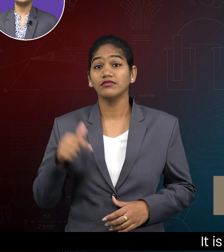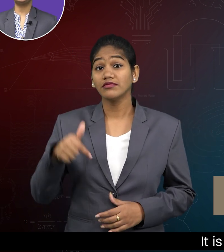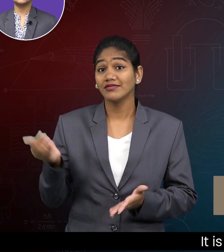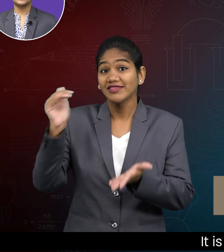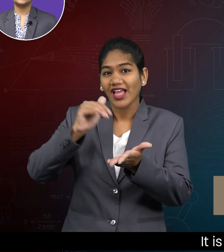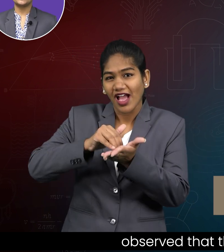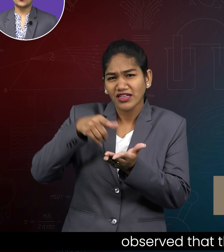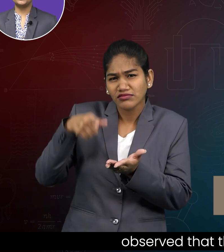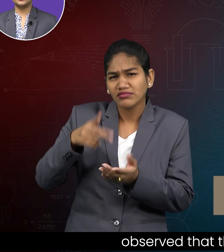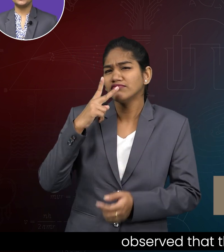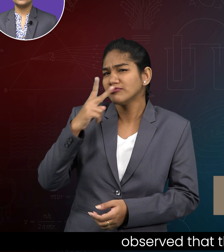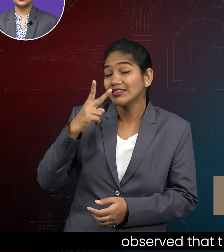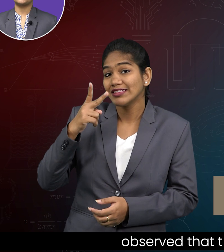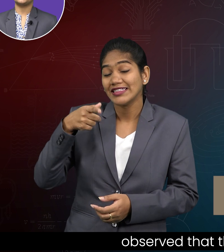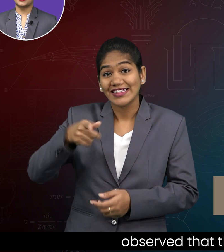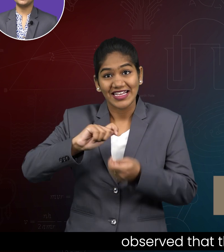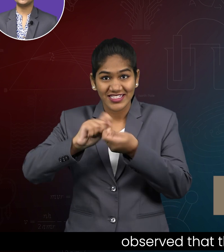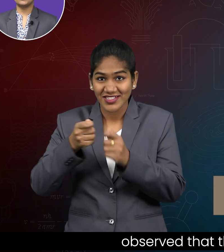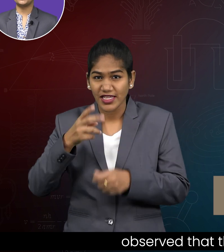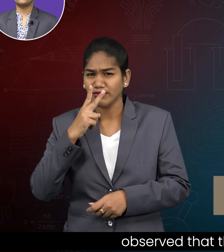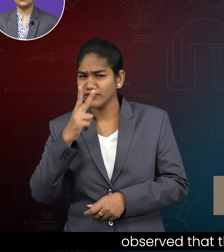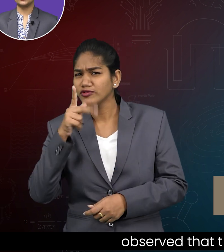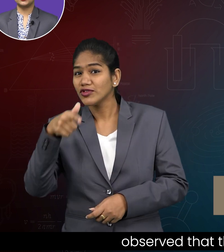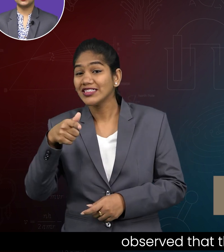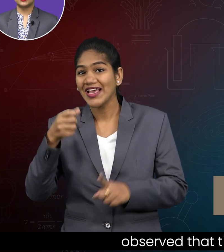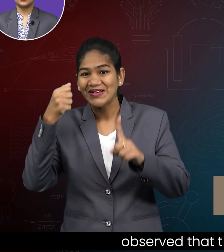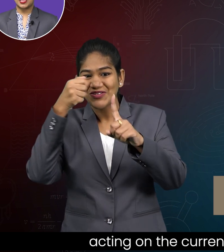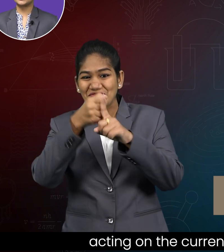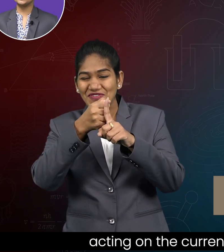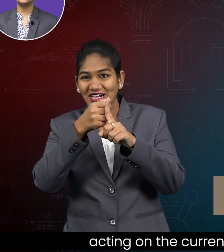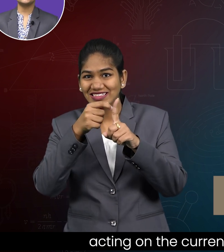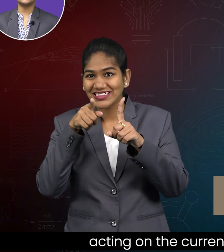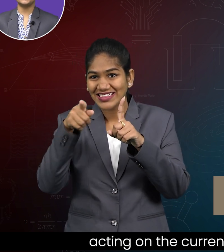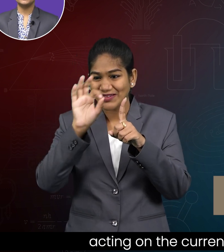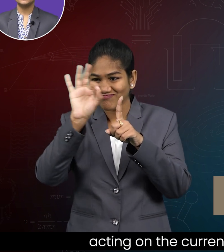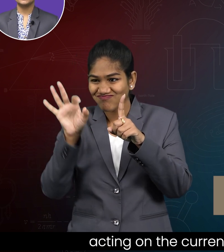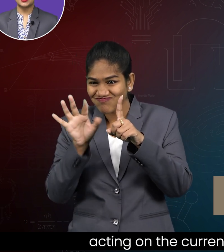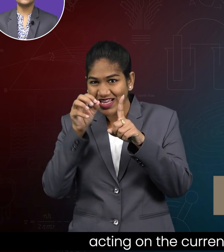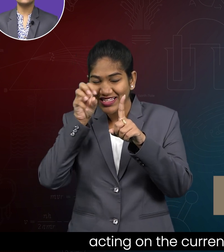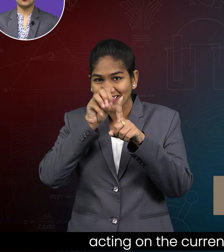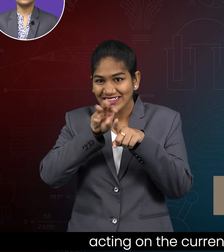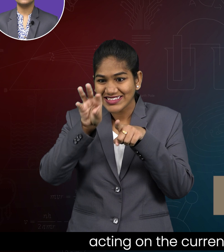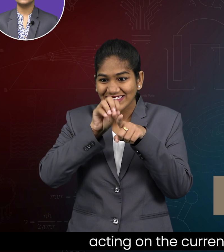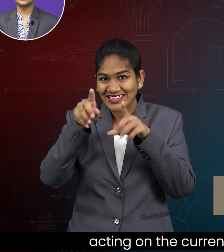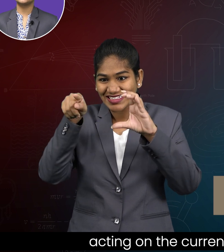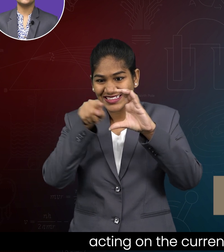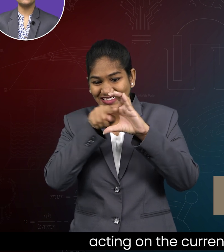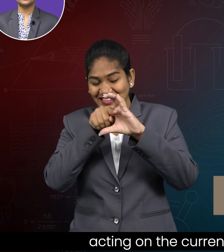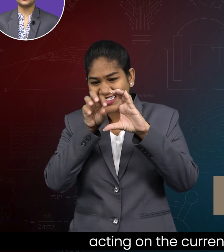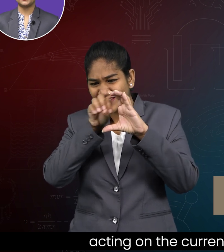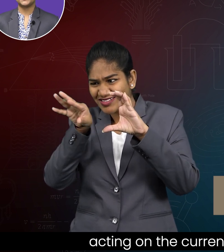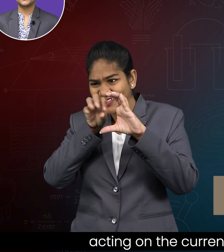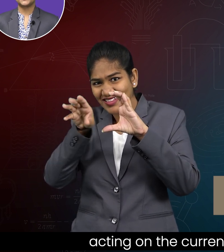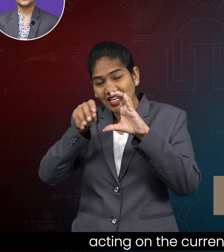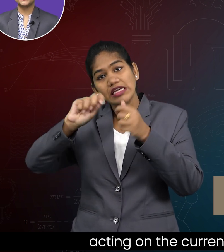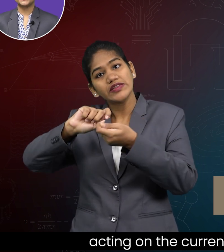It is once again observed that the direction of the force acting on the current carrying rod gets